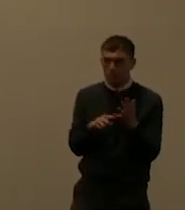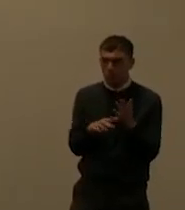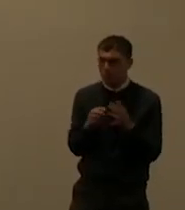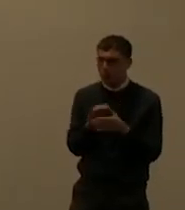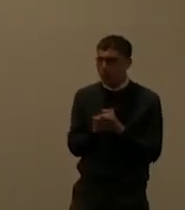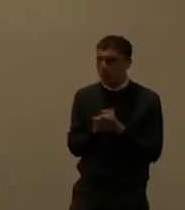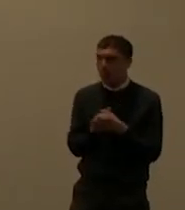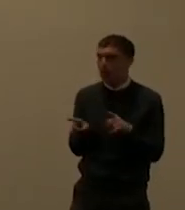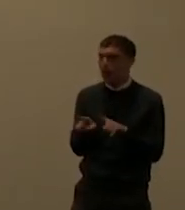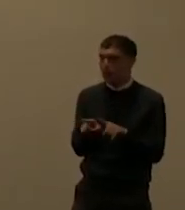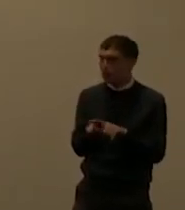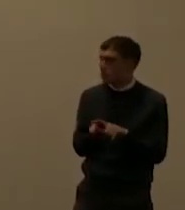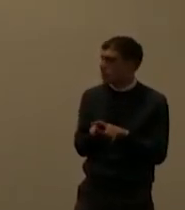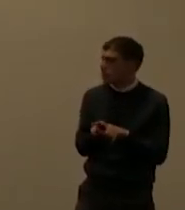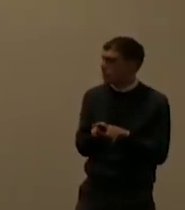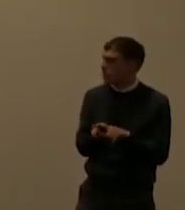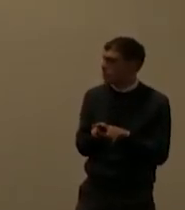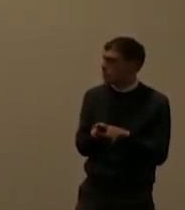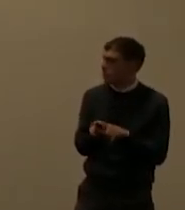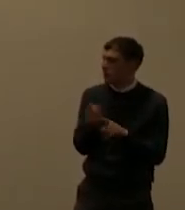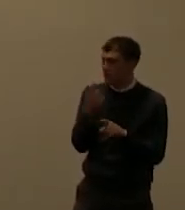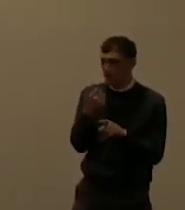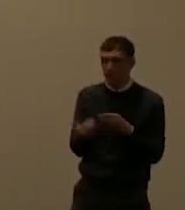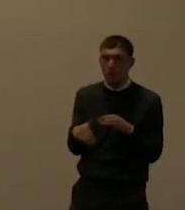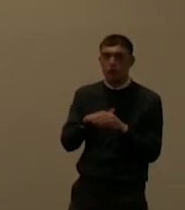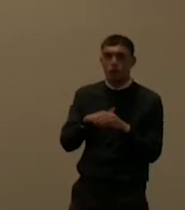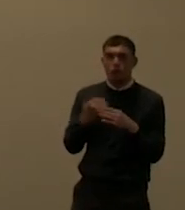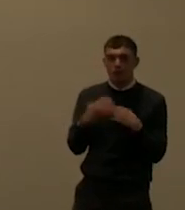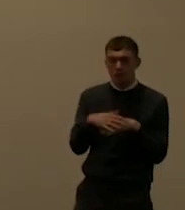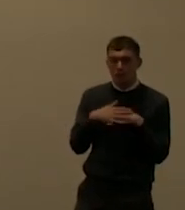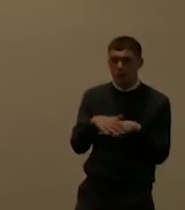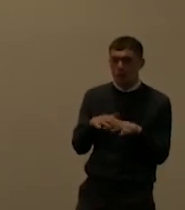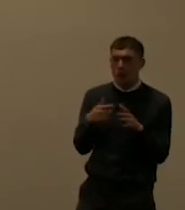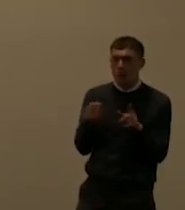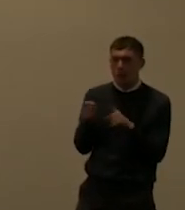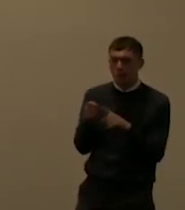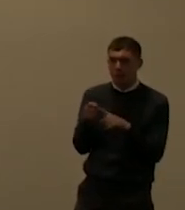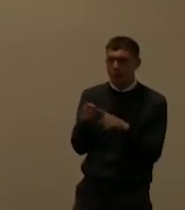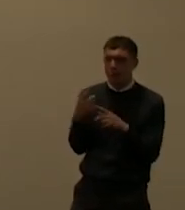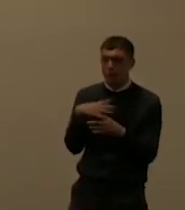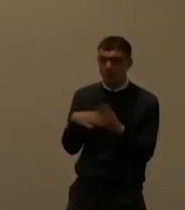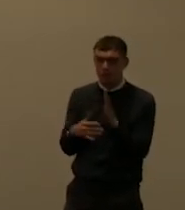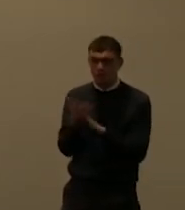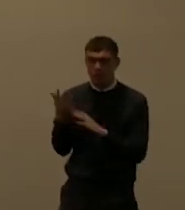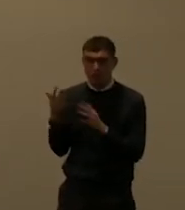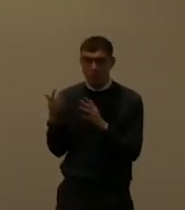And you can also include network virtual appliances or the Azure firewall if you